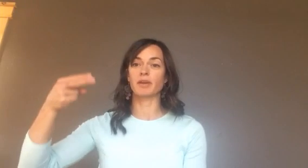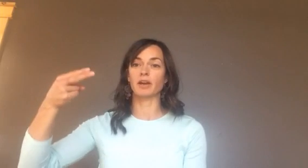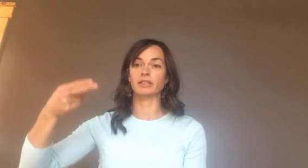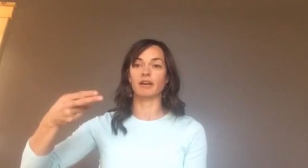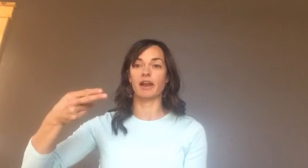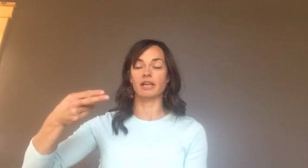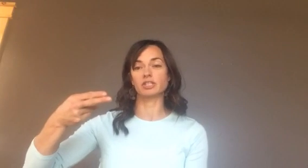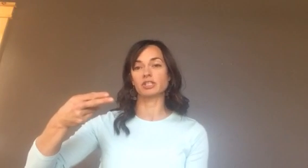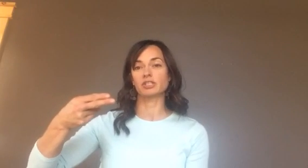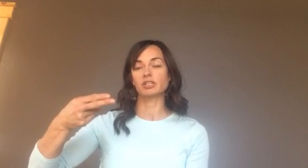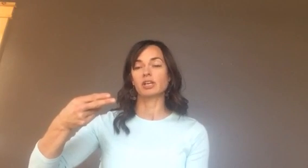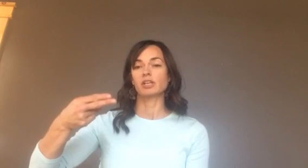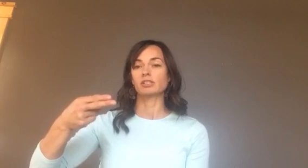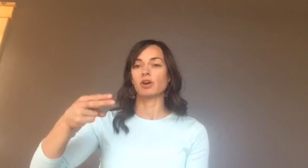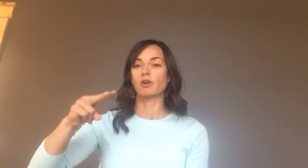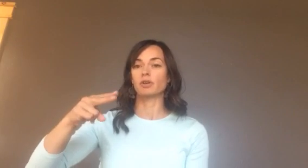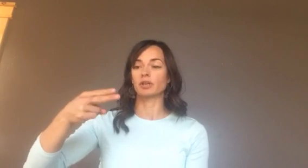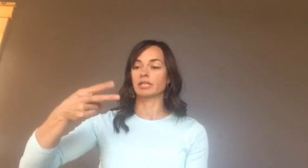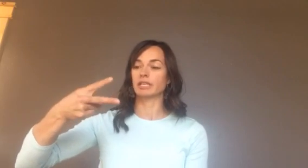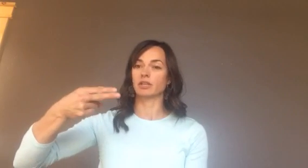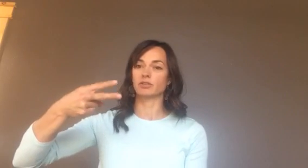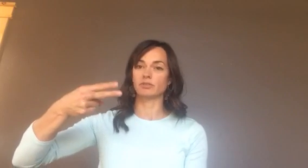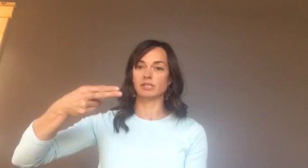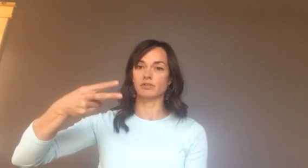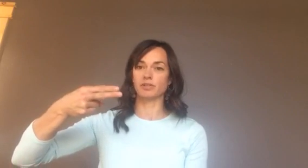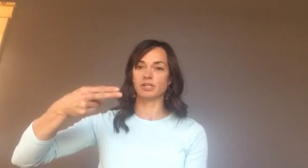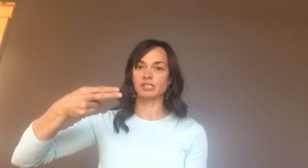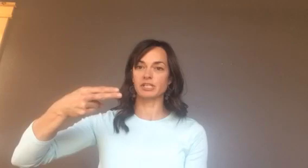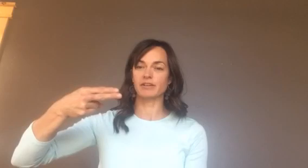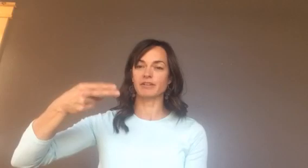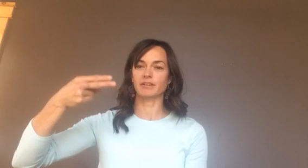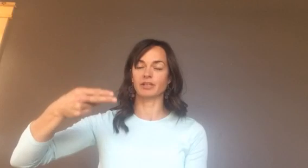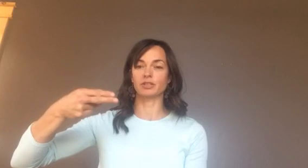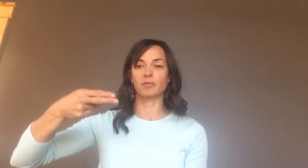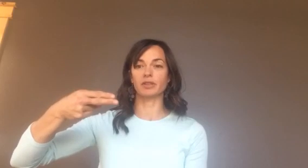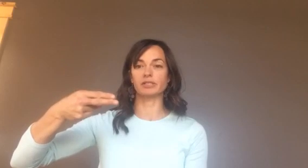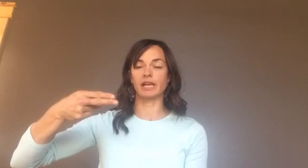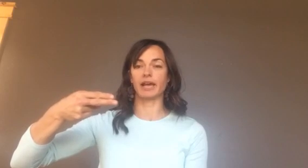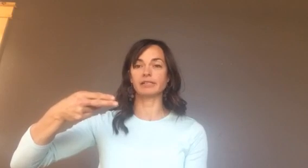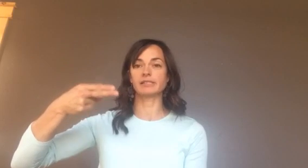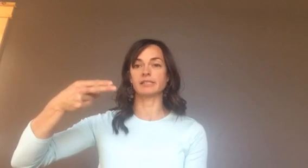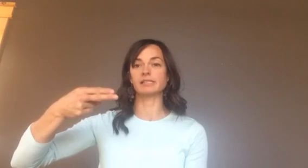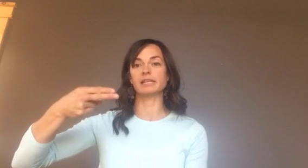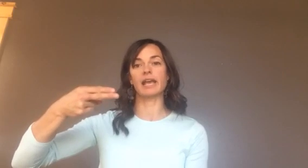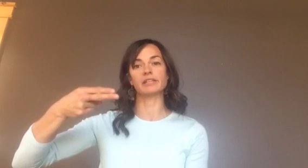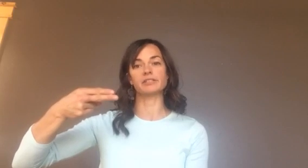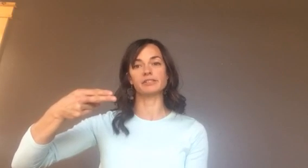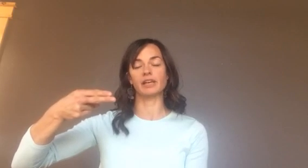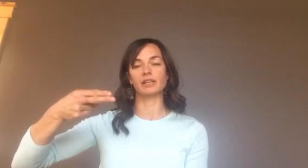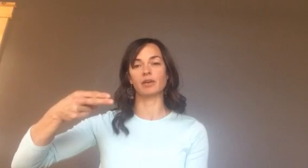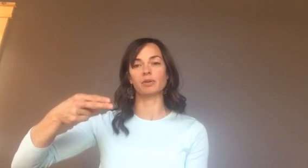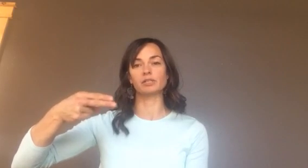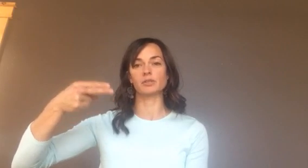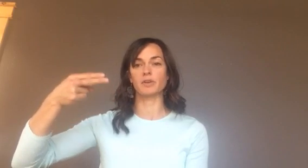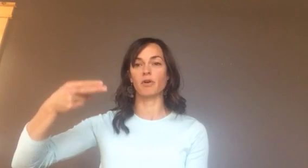make our letter H. So you're going to take your 2 scissor fingers here and turn them on their sides. This is an H in sign language. So we have